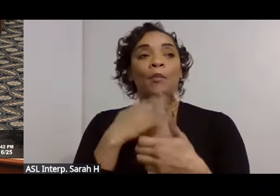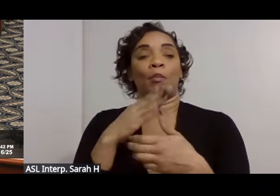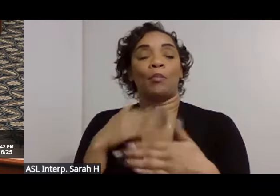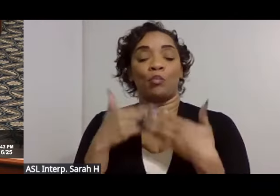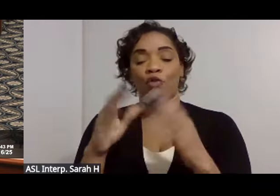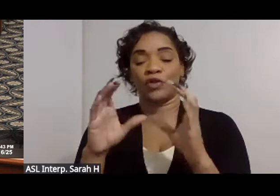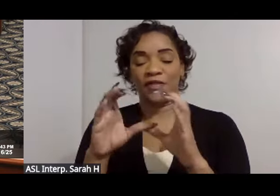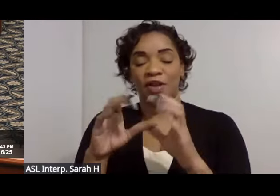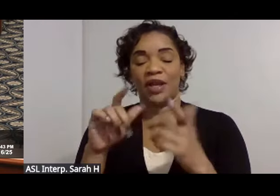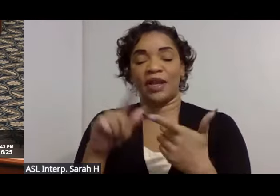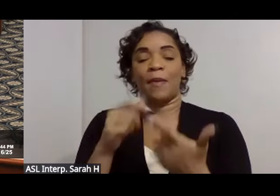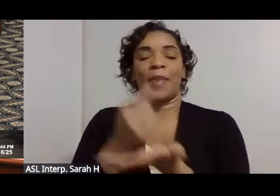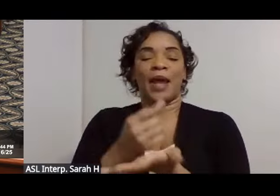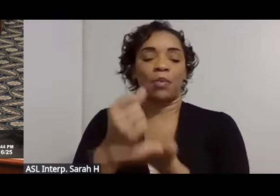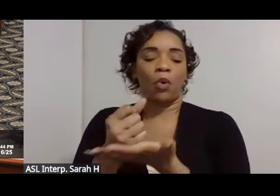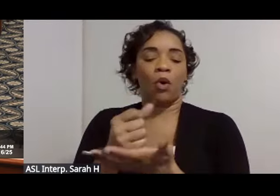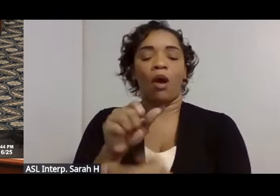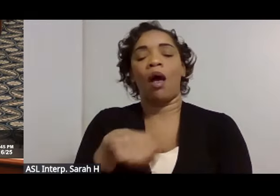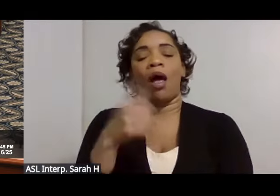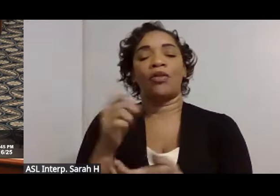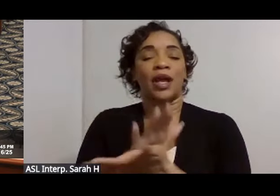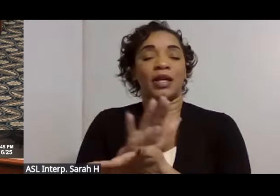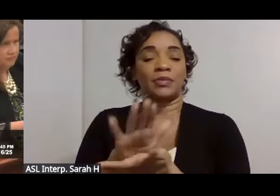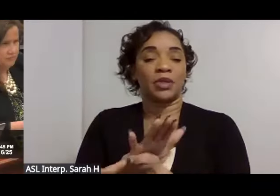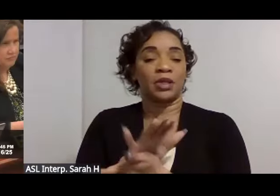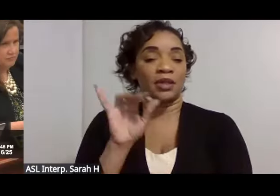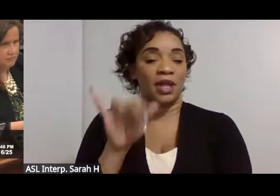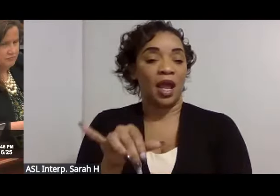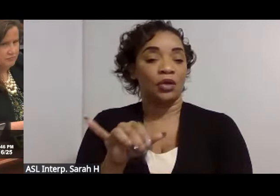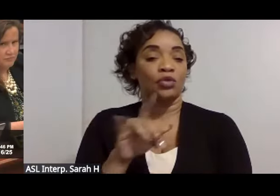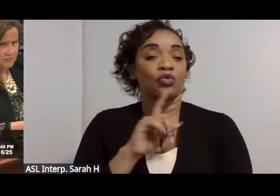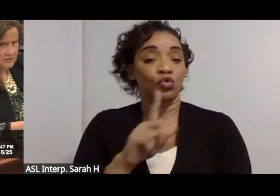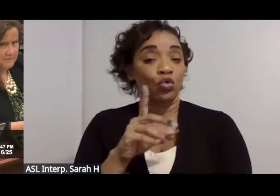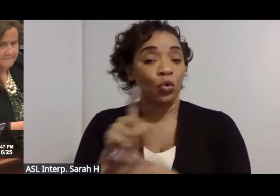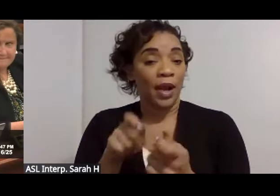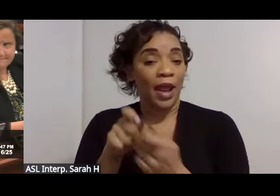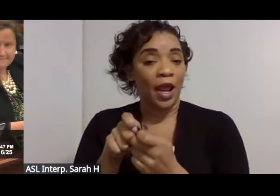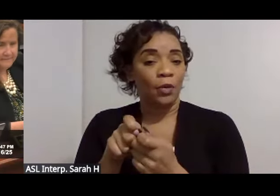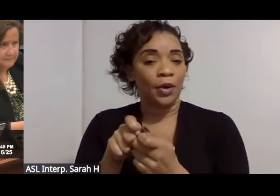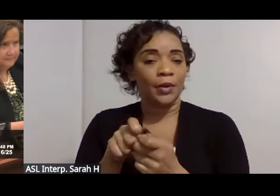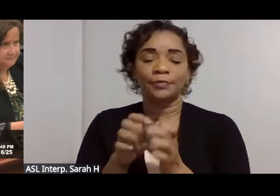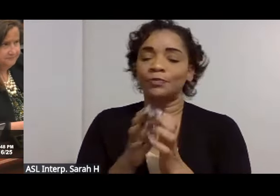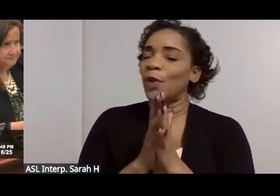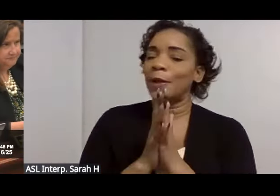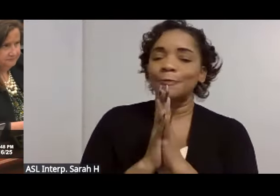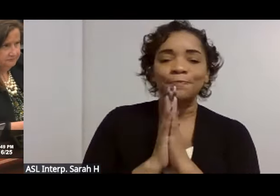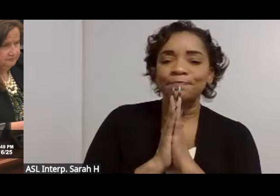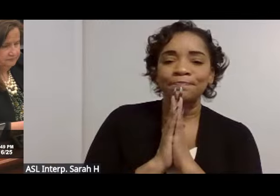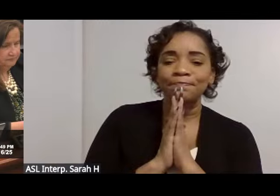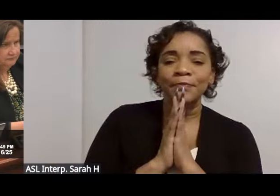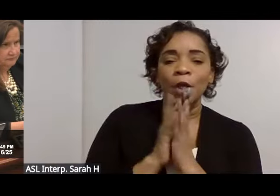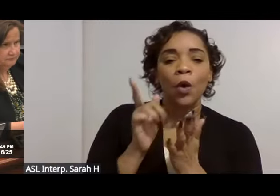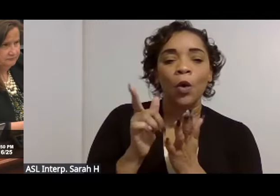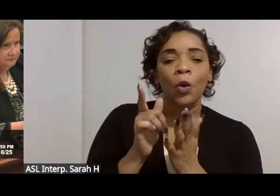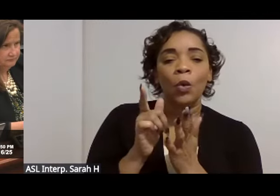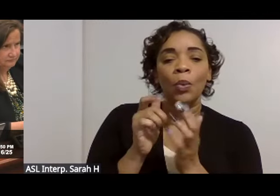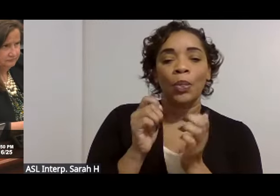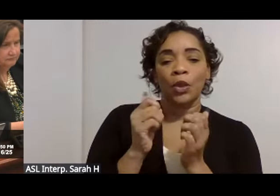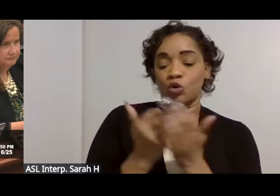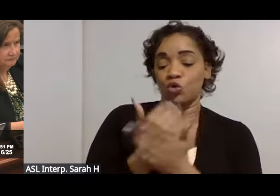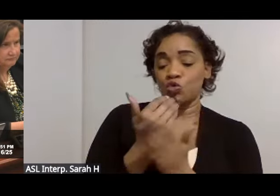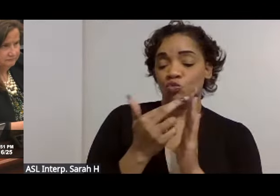true and accurate. No, except it's not, because in the new registrants are, with regard to going